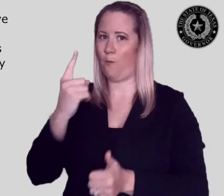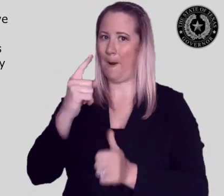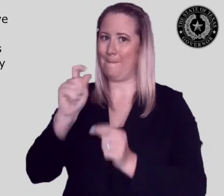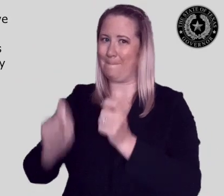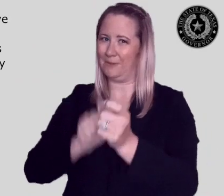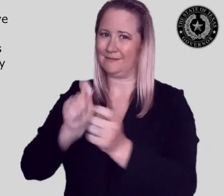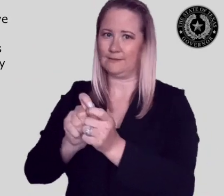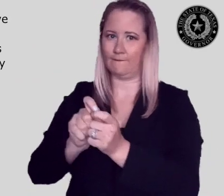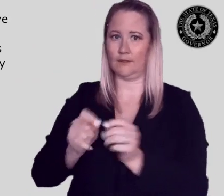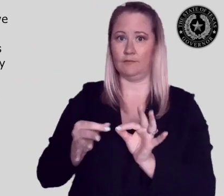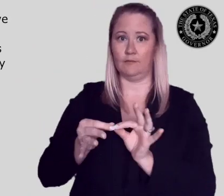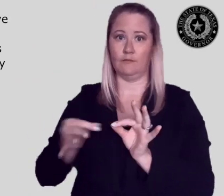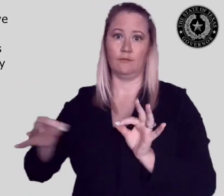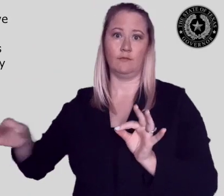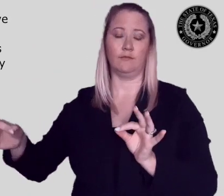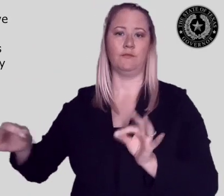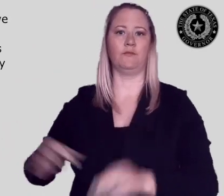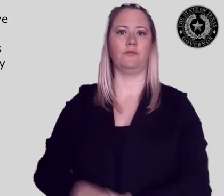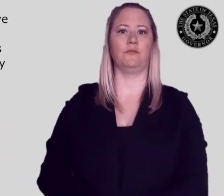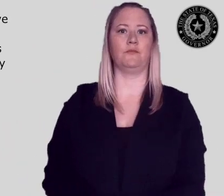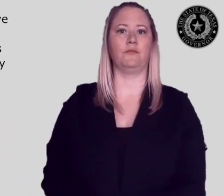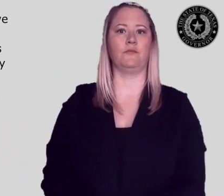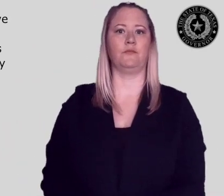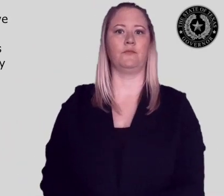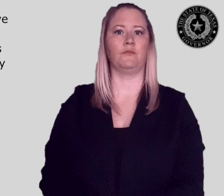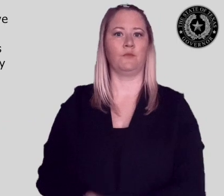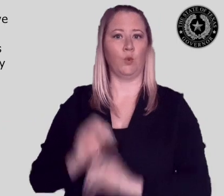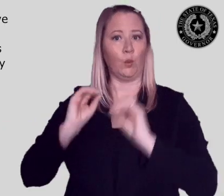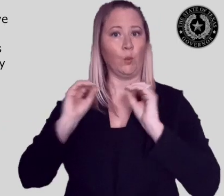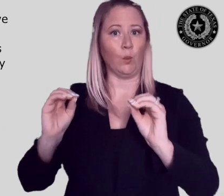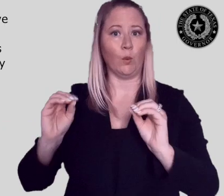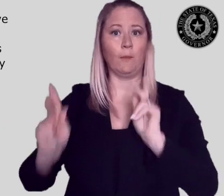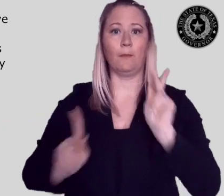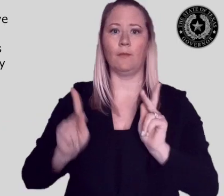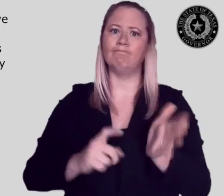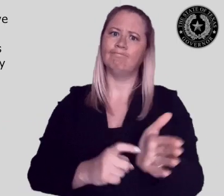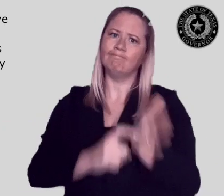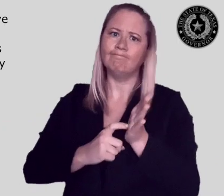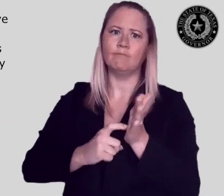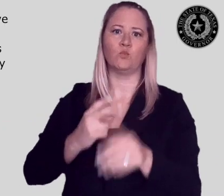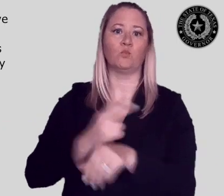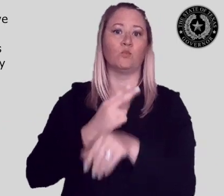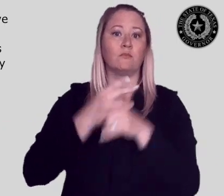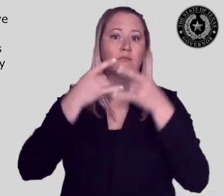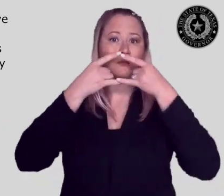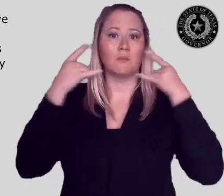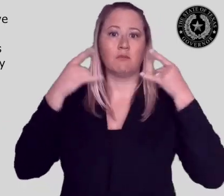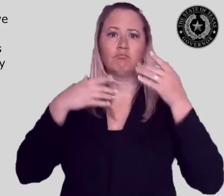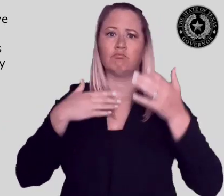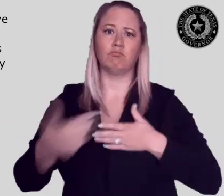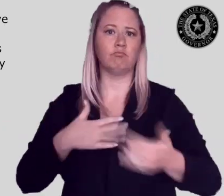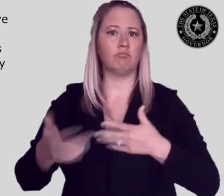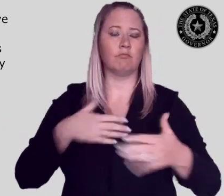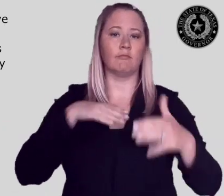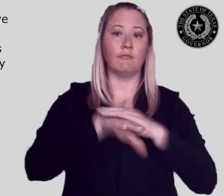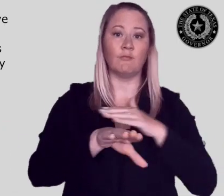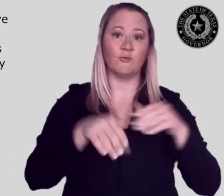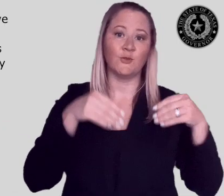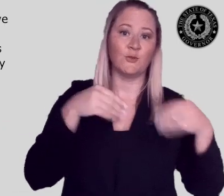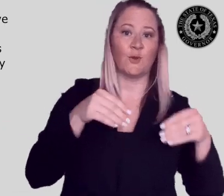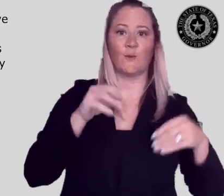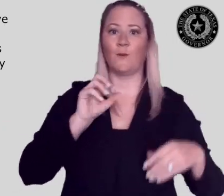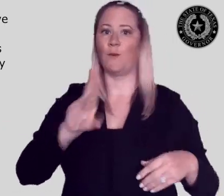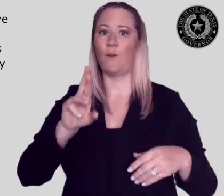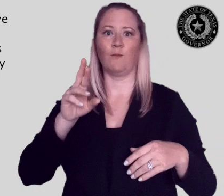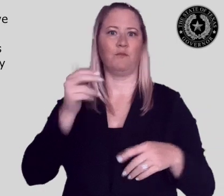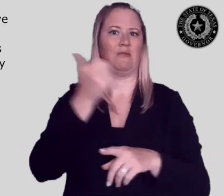whereas Executive Order GA-34 specifically provides that no person may be required by any